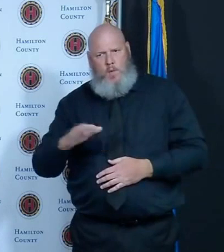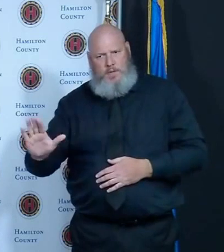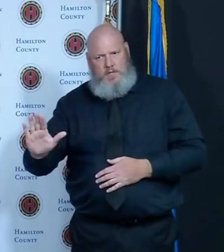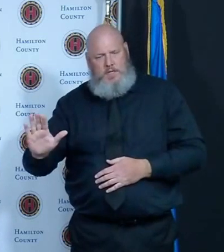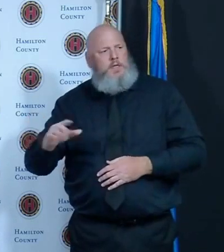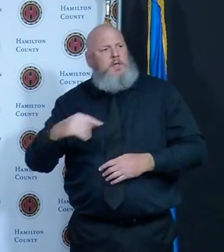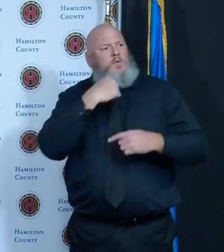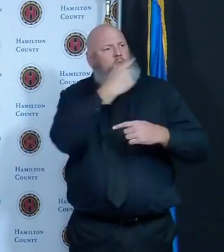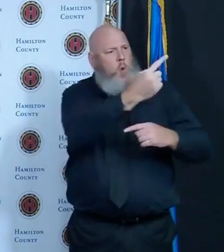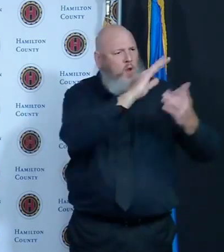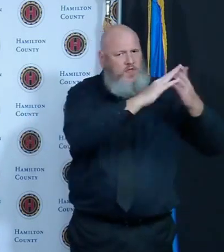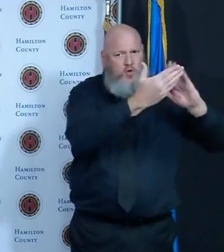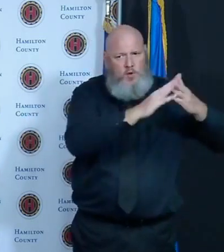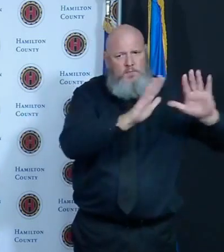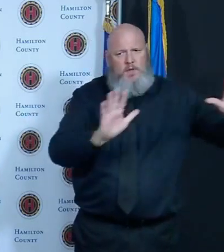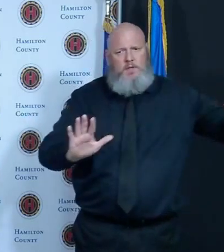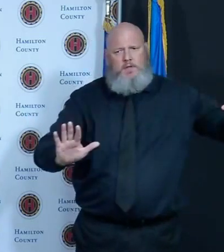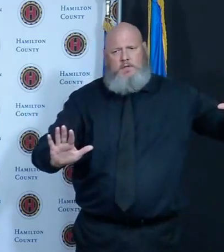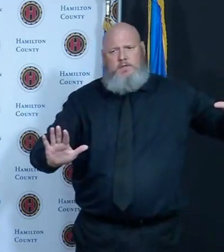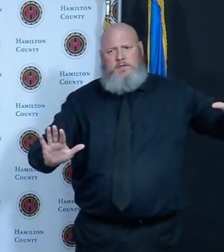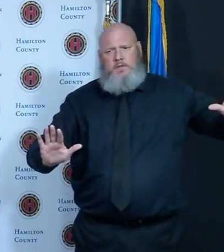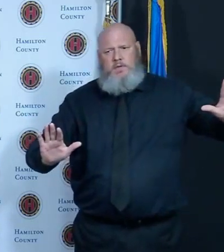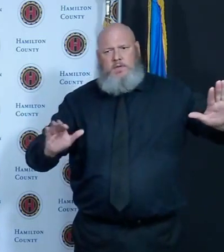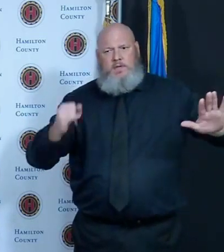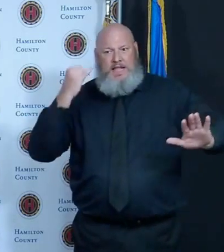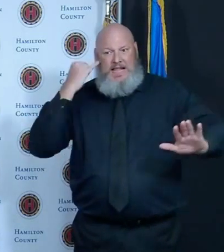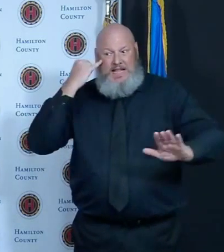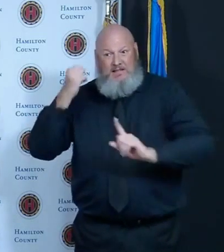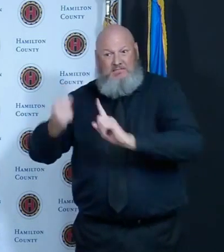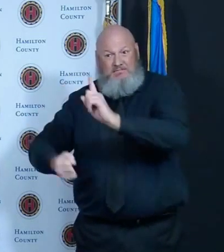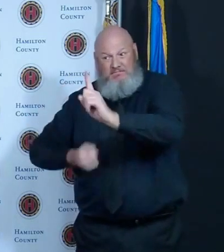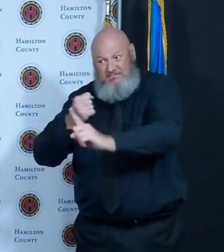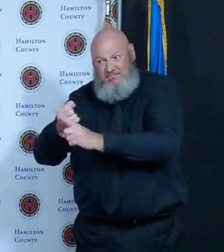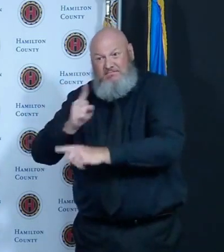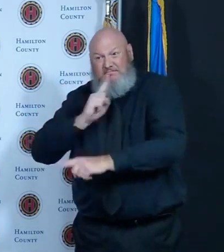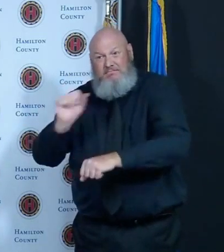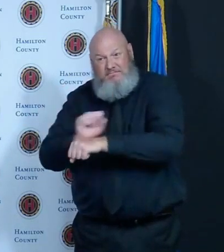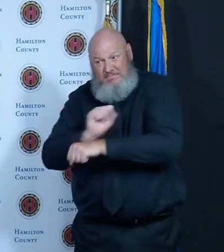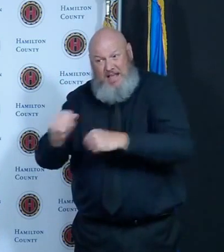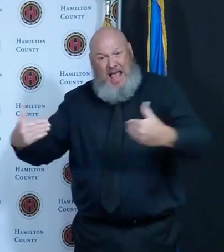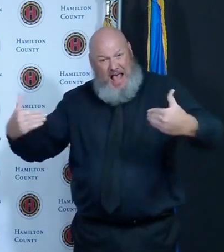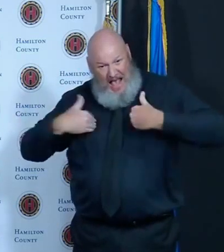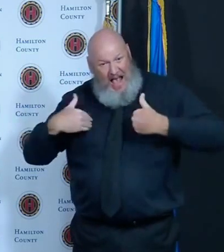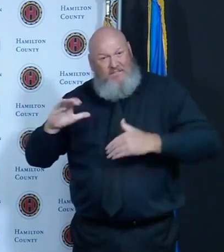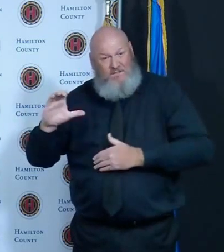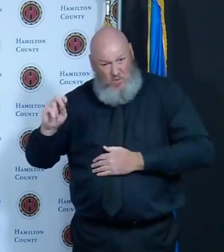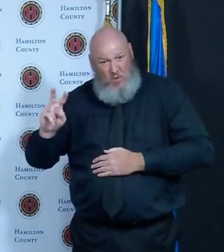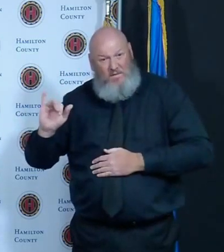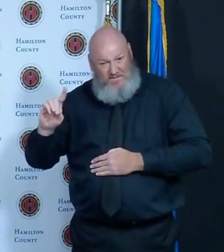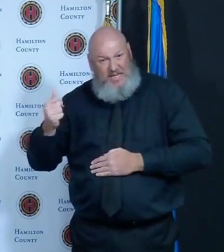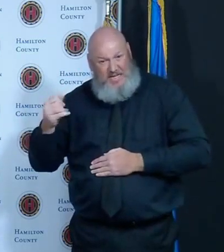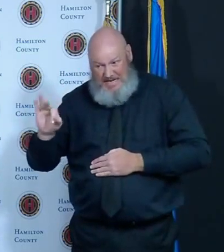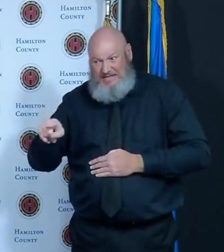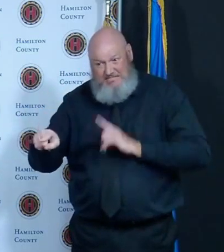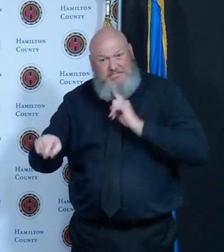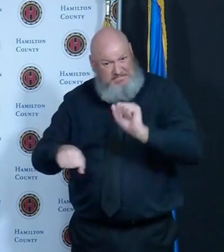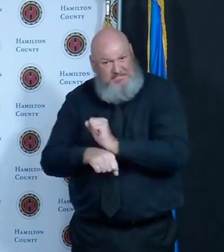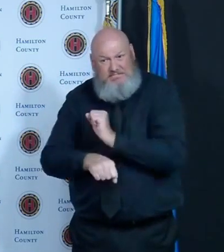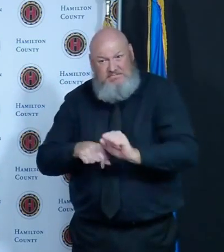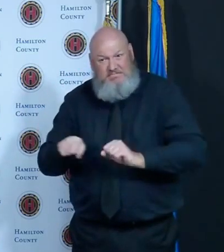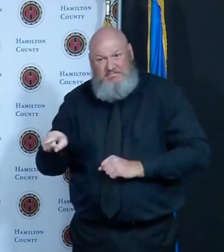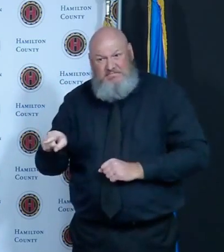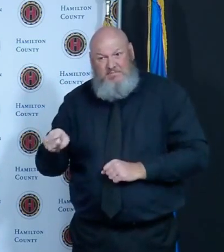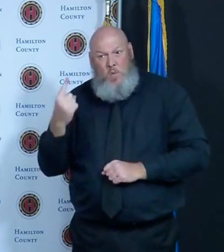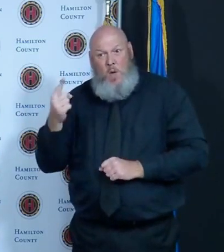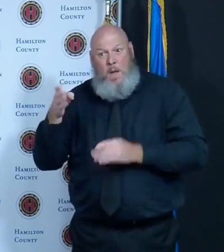is identified in a nursing home, every patient or every resident, I guess, in that nursing home